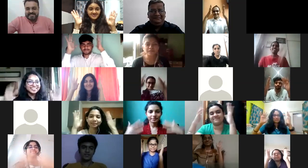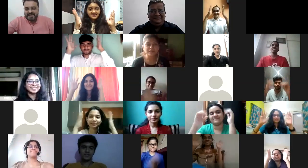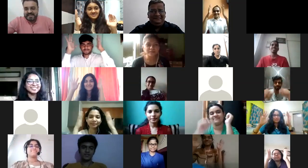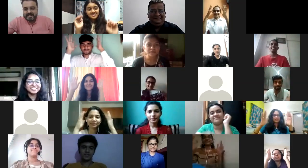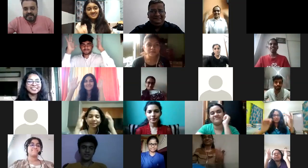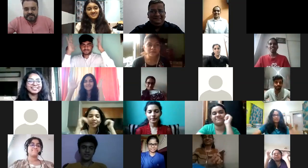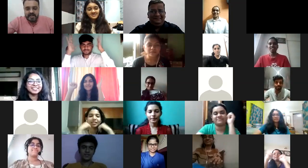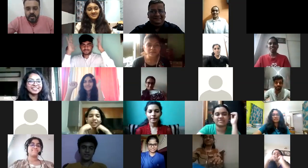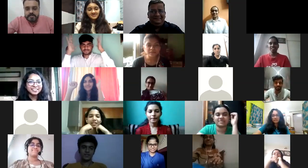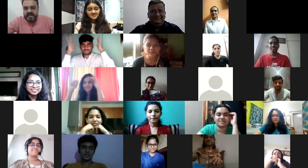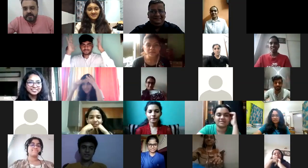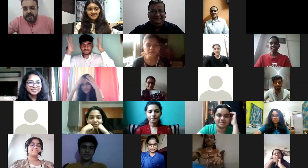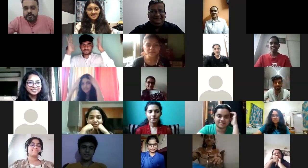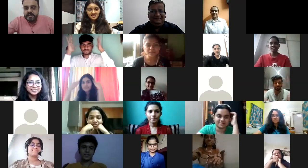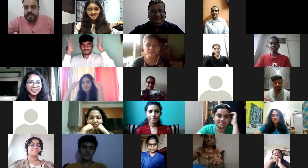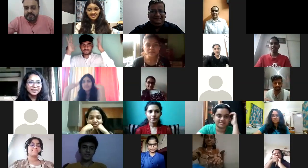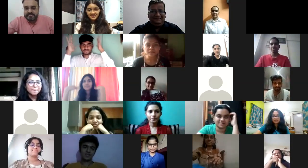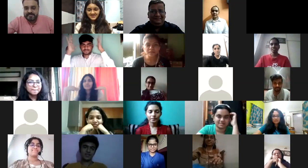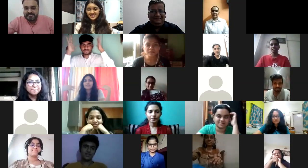And I can see one long spelling, Anushri.